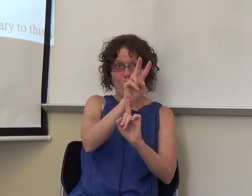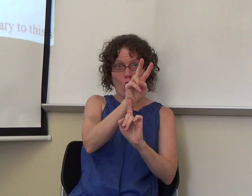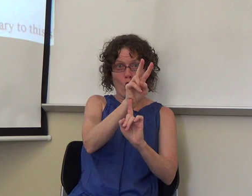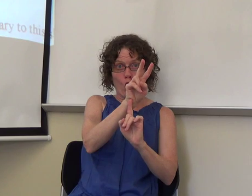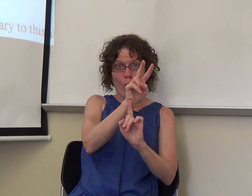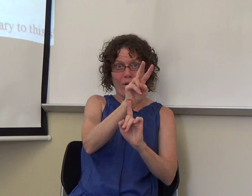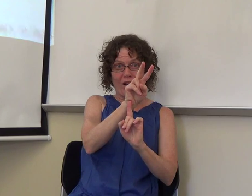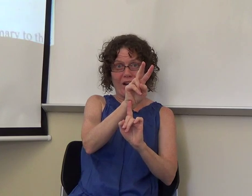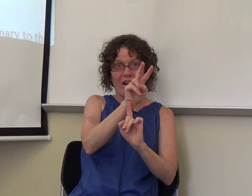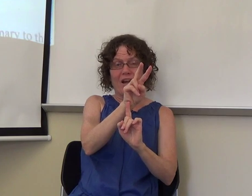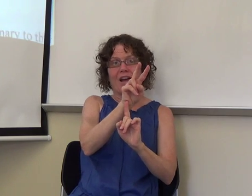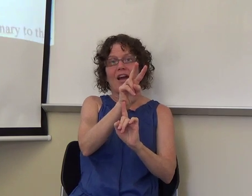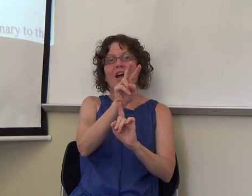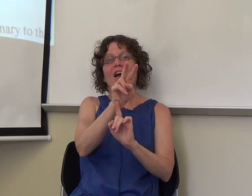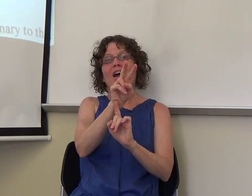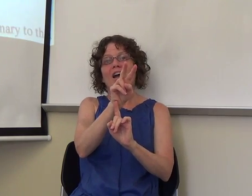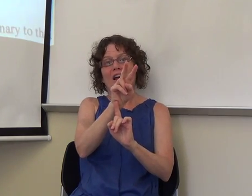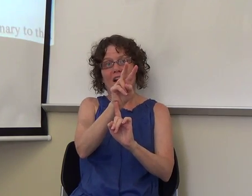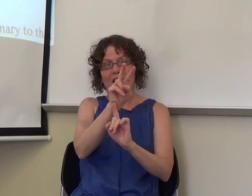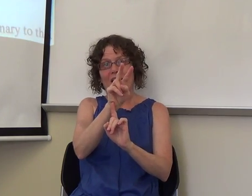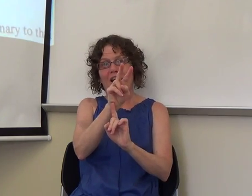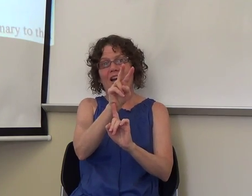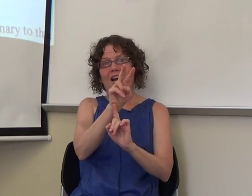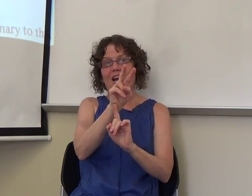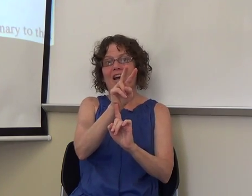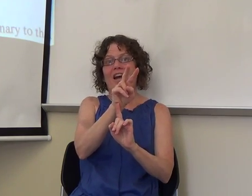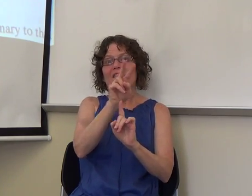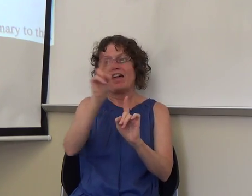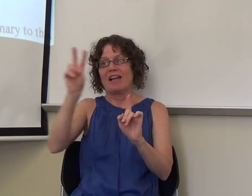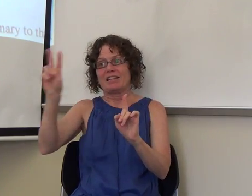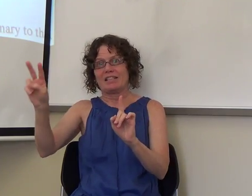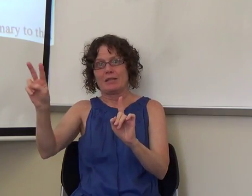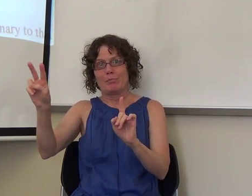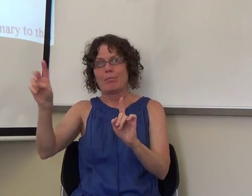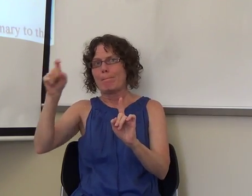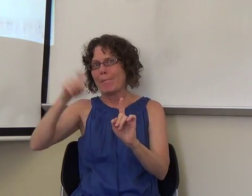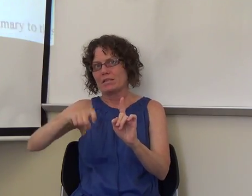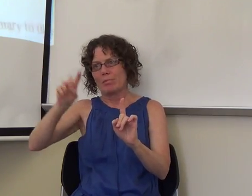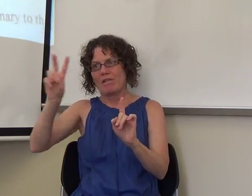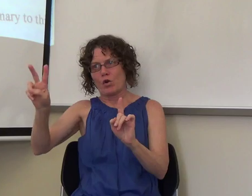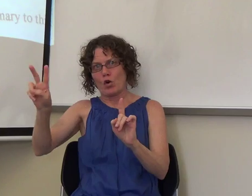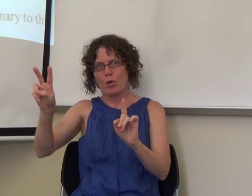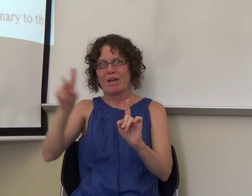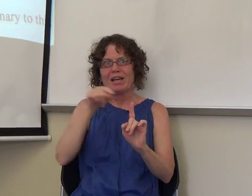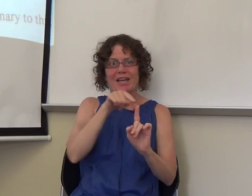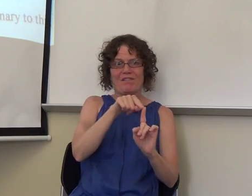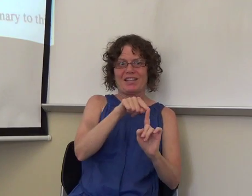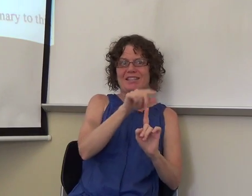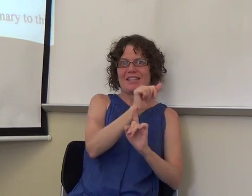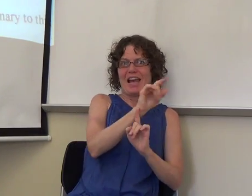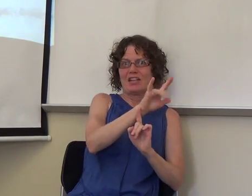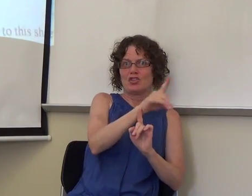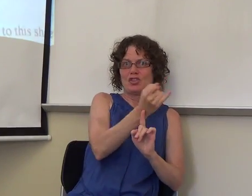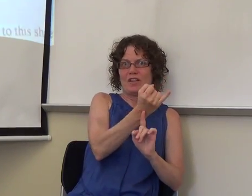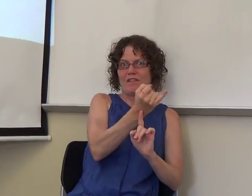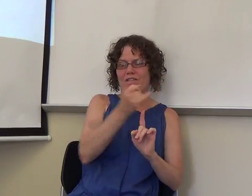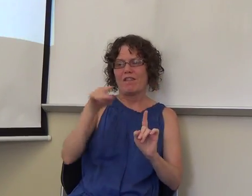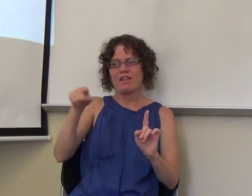verb. If this is an adjective, a description, this needs to be an adjective.